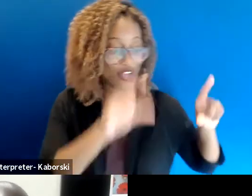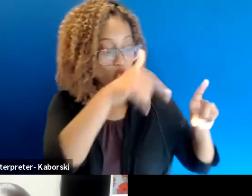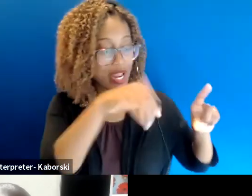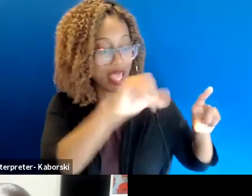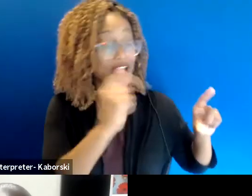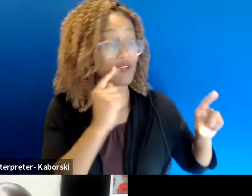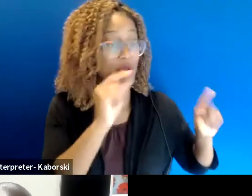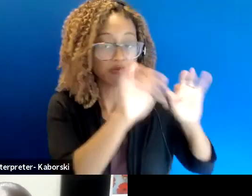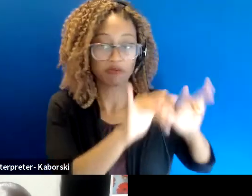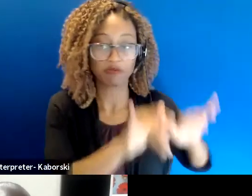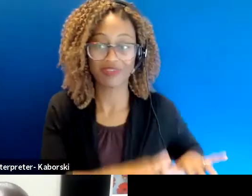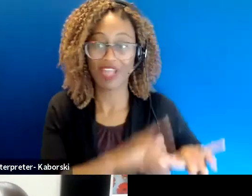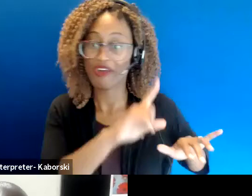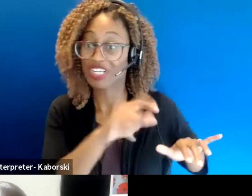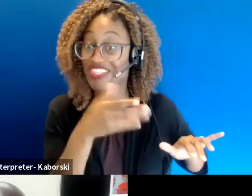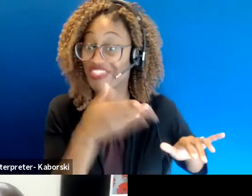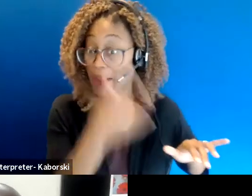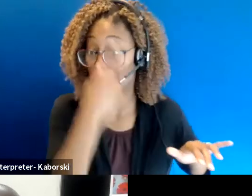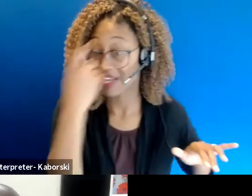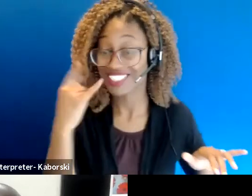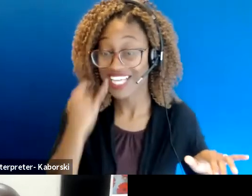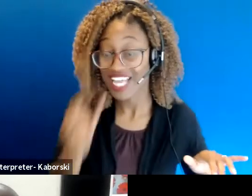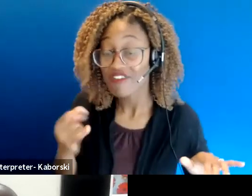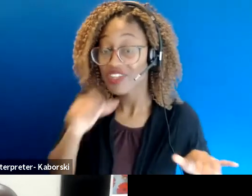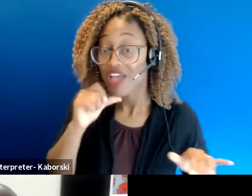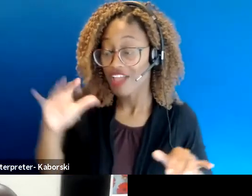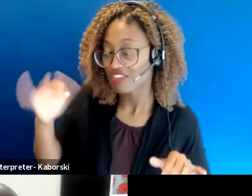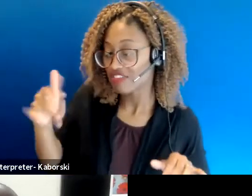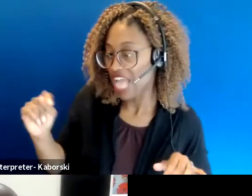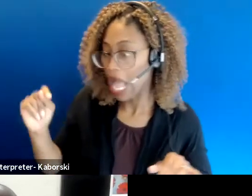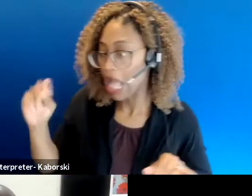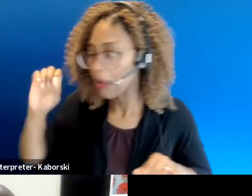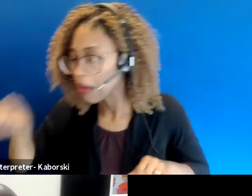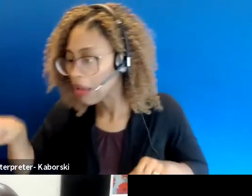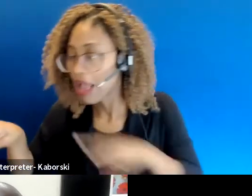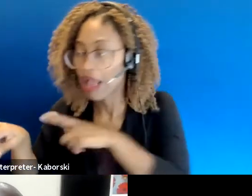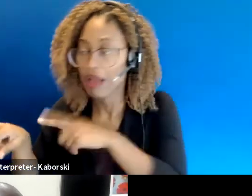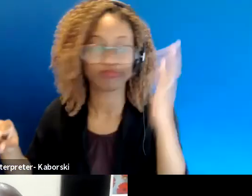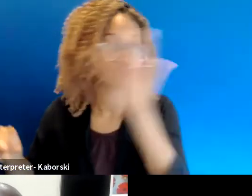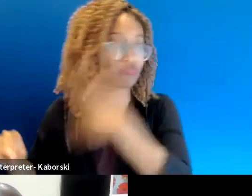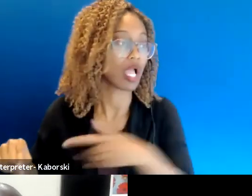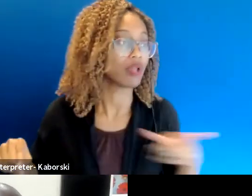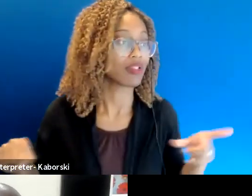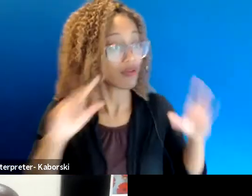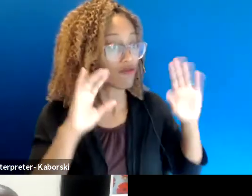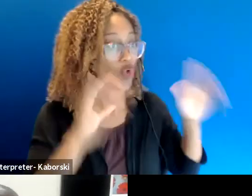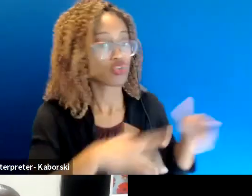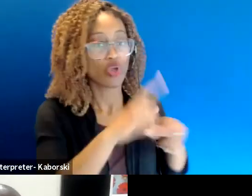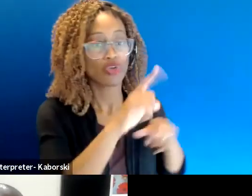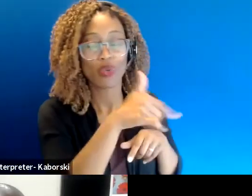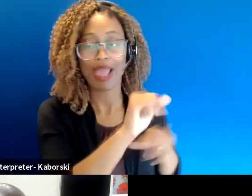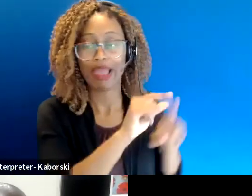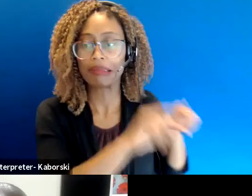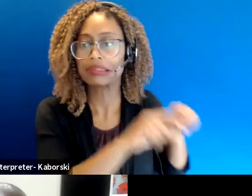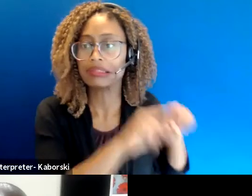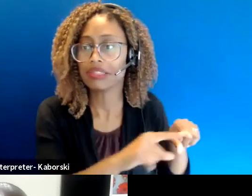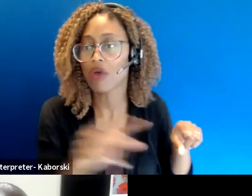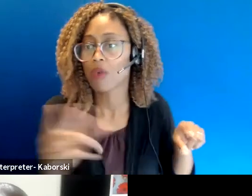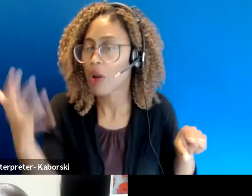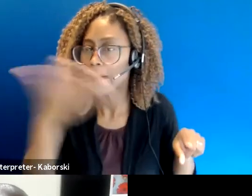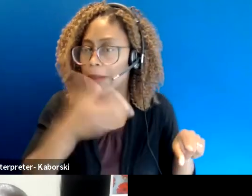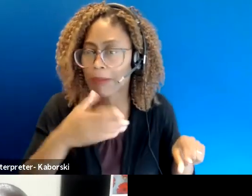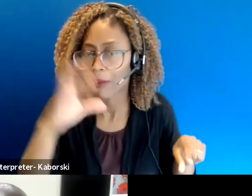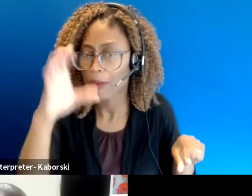chat. To ask a question or make a comment, you can also select the hand on the